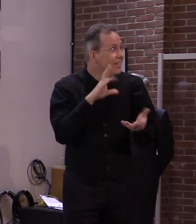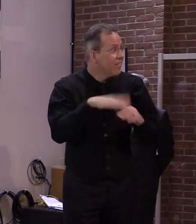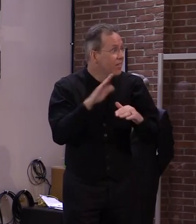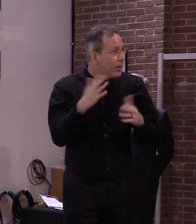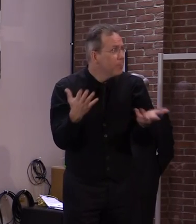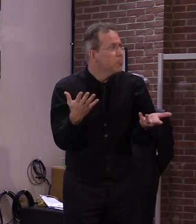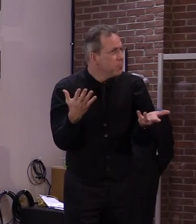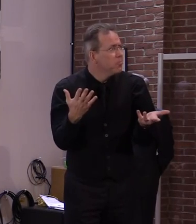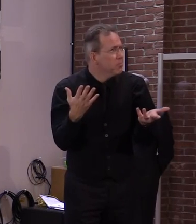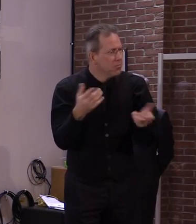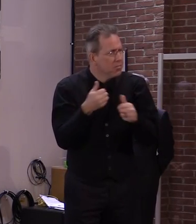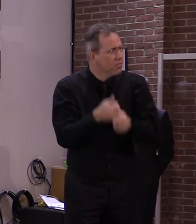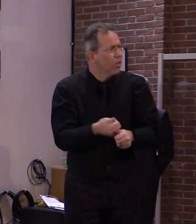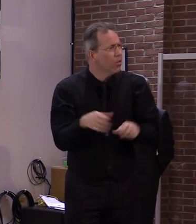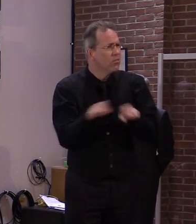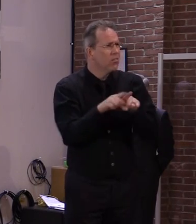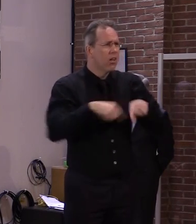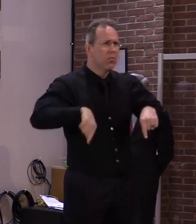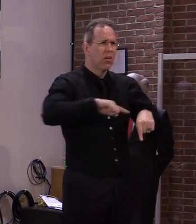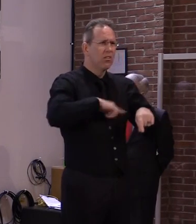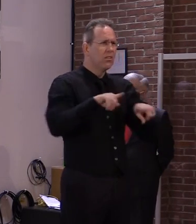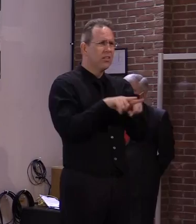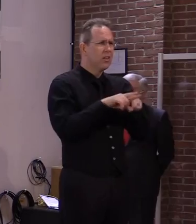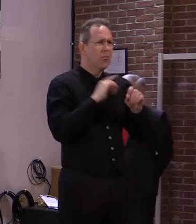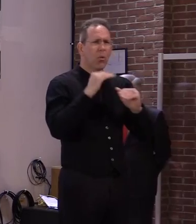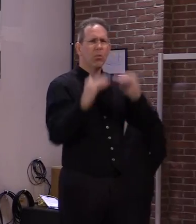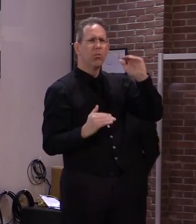vaccinated just along with everyone else. So that's been